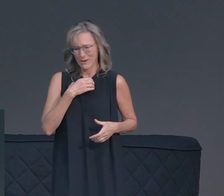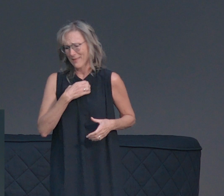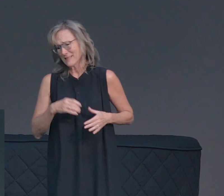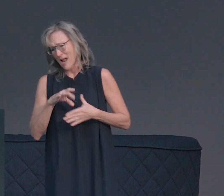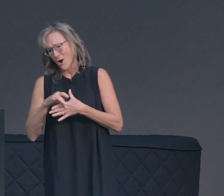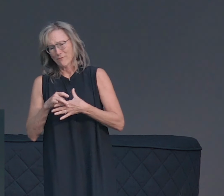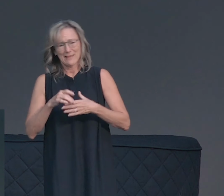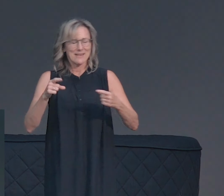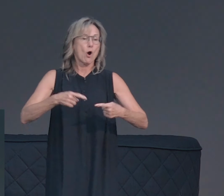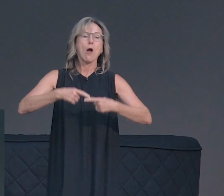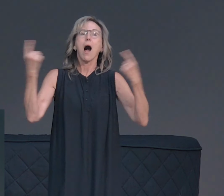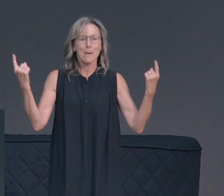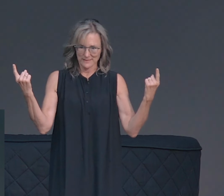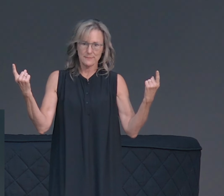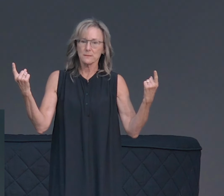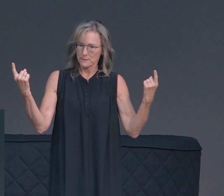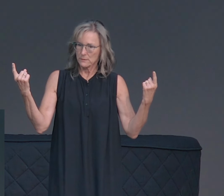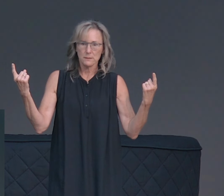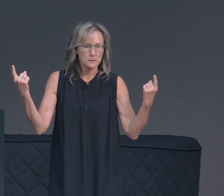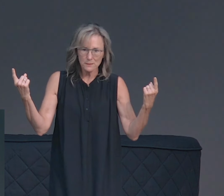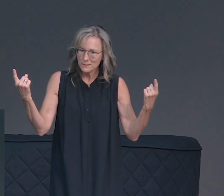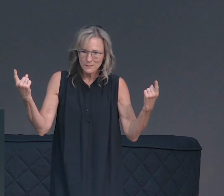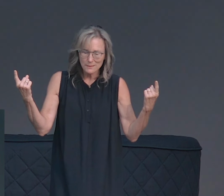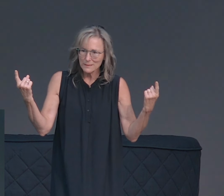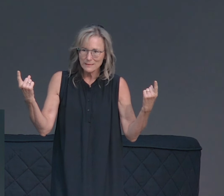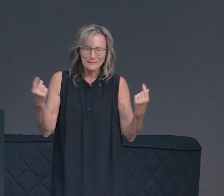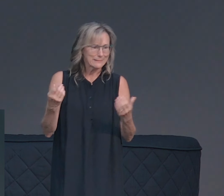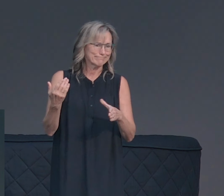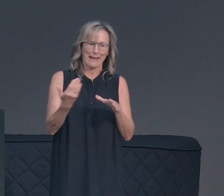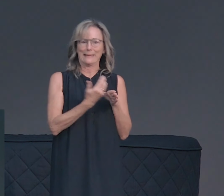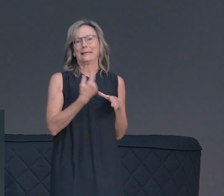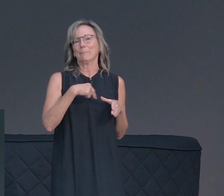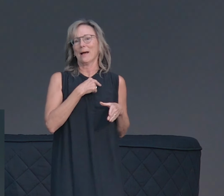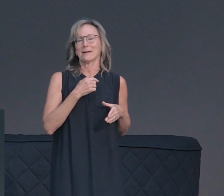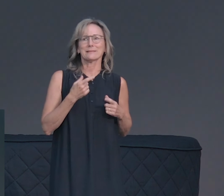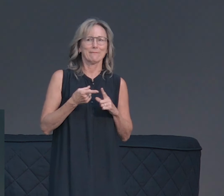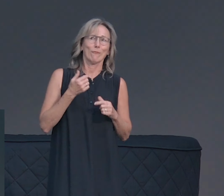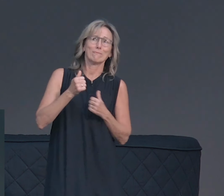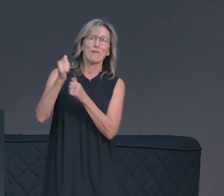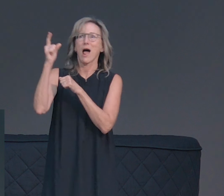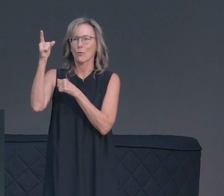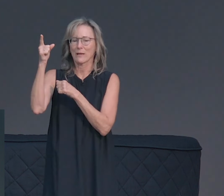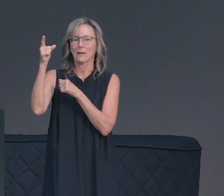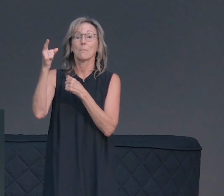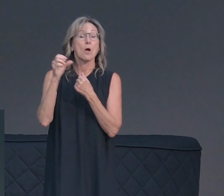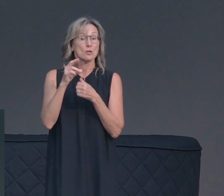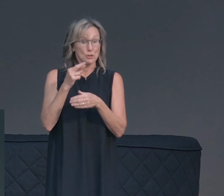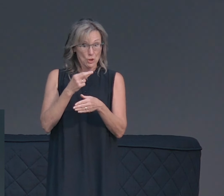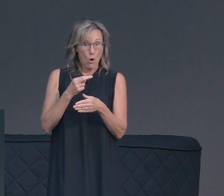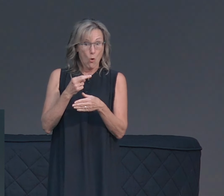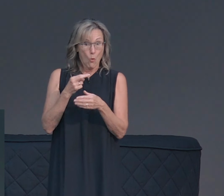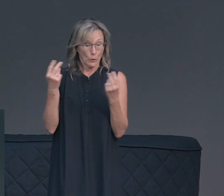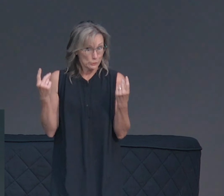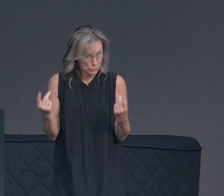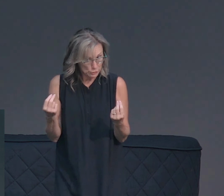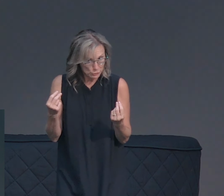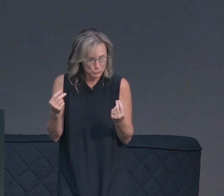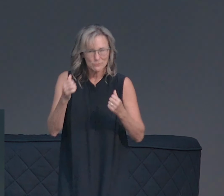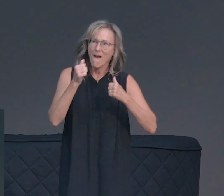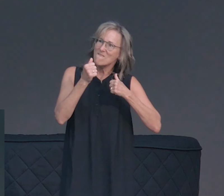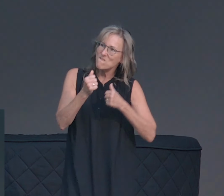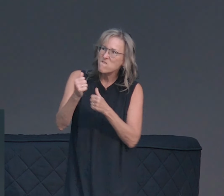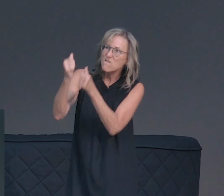other, to keep you from doing the things you want to do. Walk by the Spirit. Obey the Spirit of God. Keep